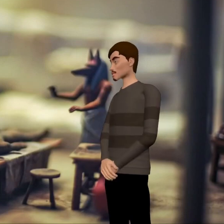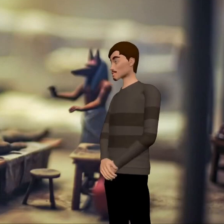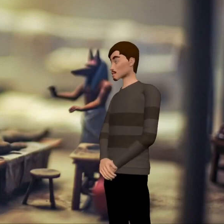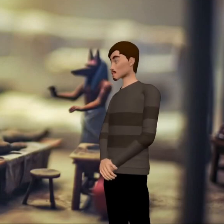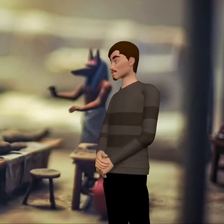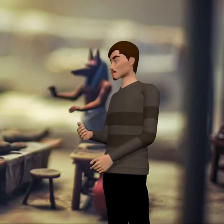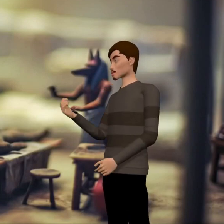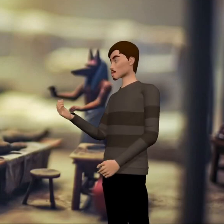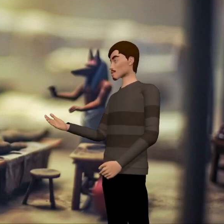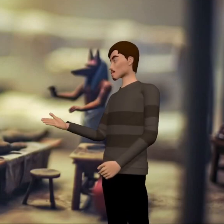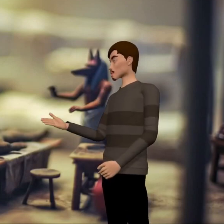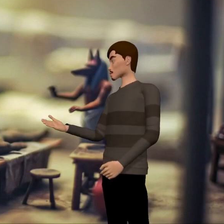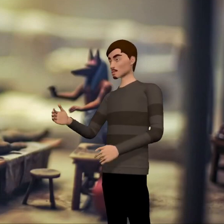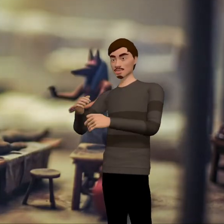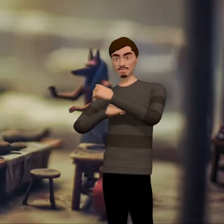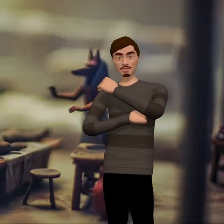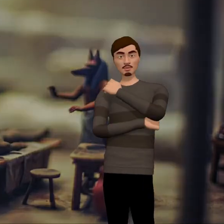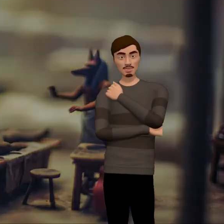elastic.